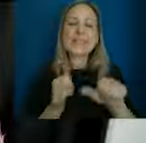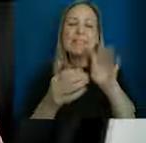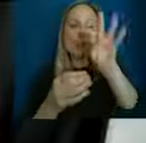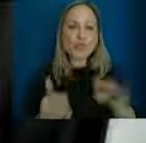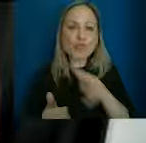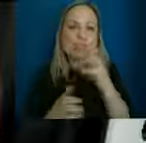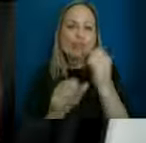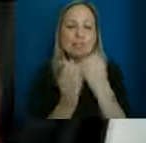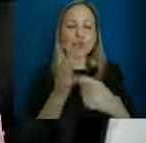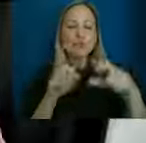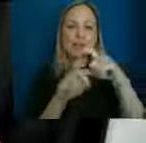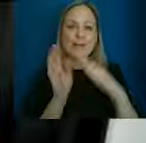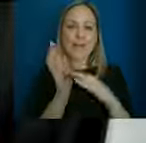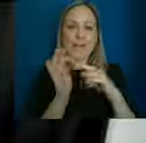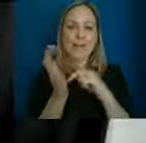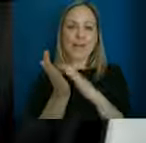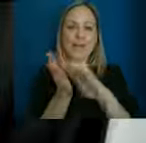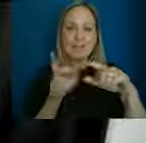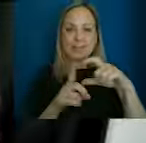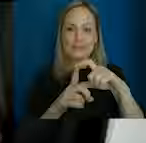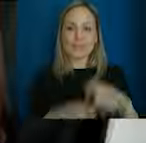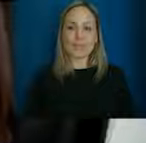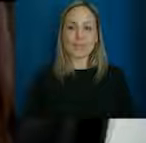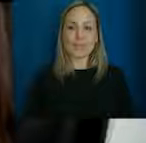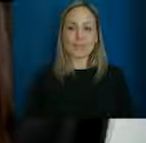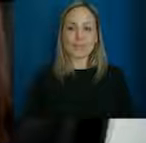And secondly, a circular method.